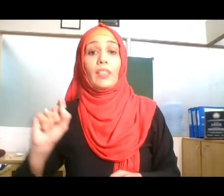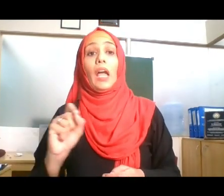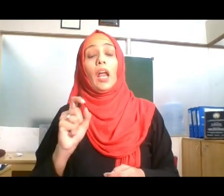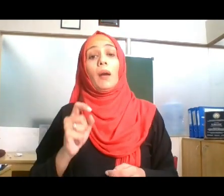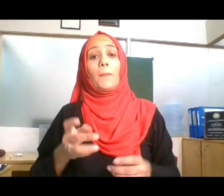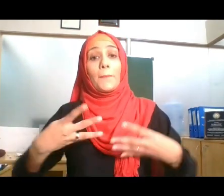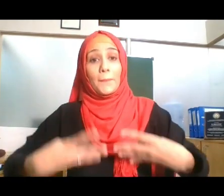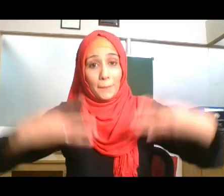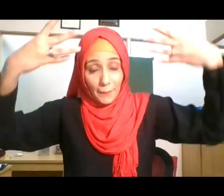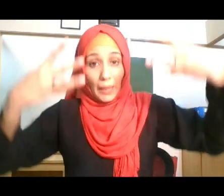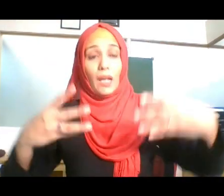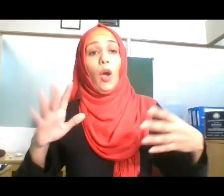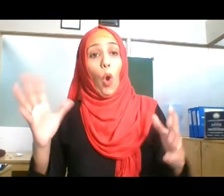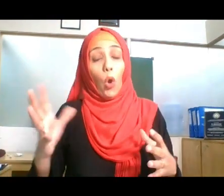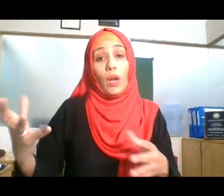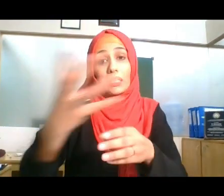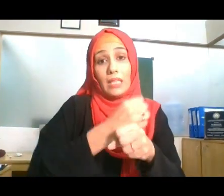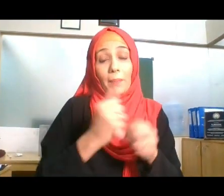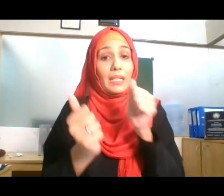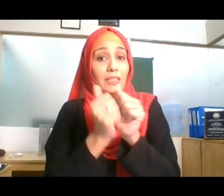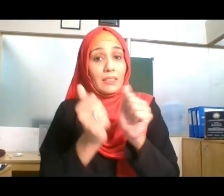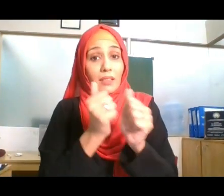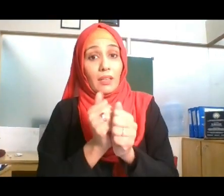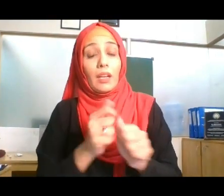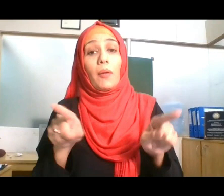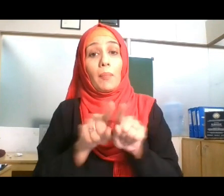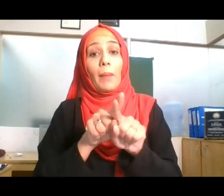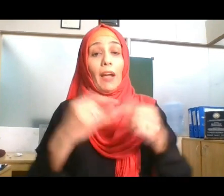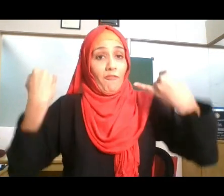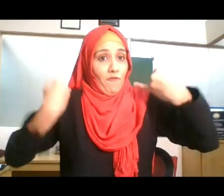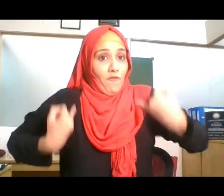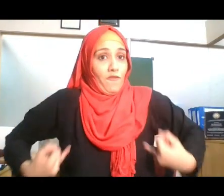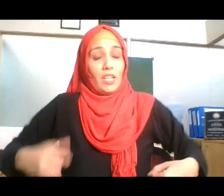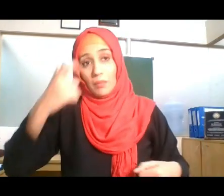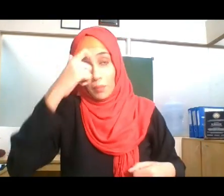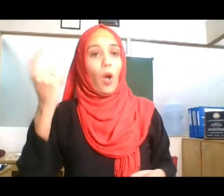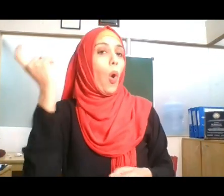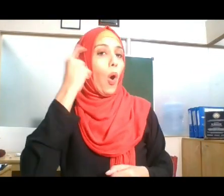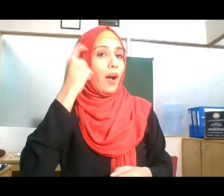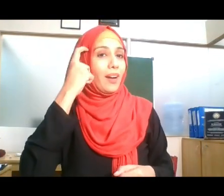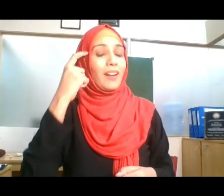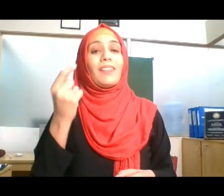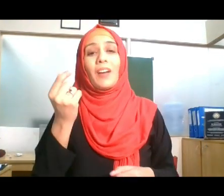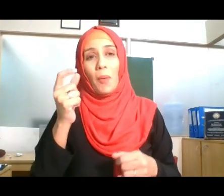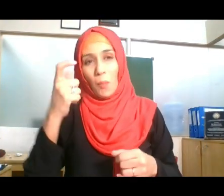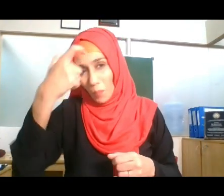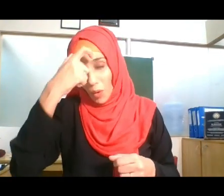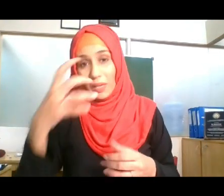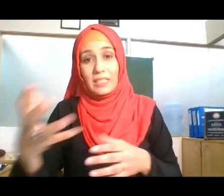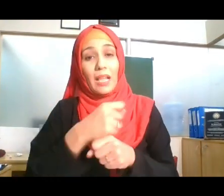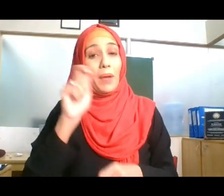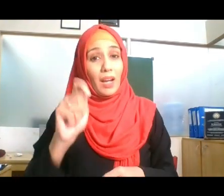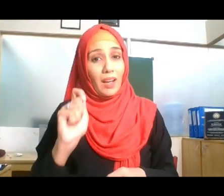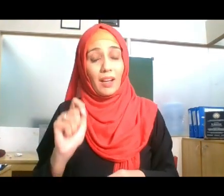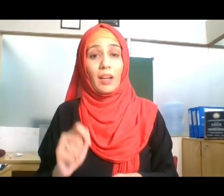can get employment. The physical accessibility as well as the mental inaccessibility of people who they are working with. So not